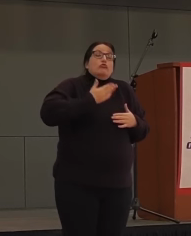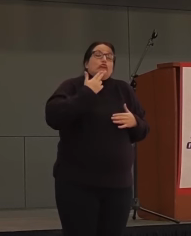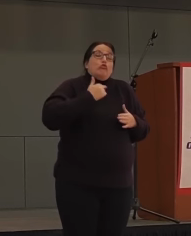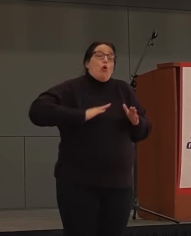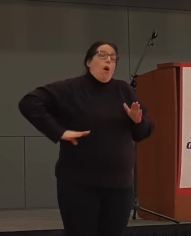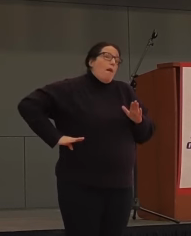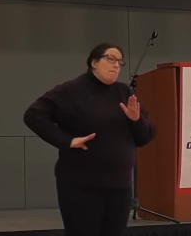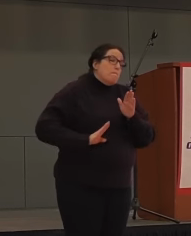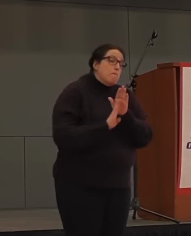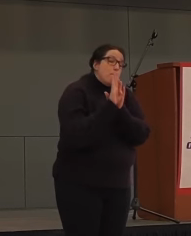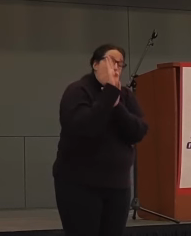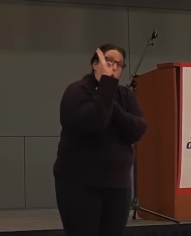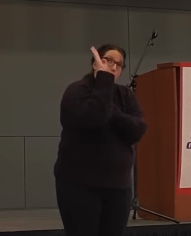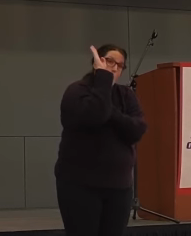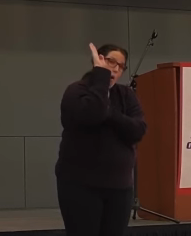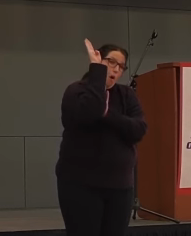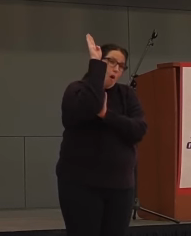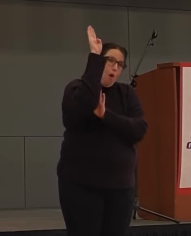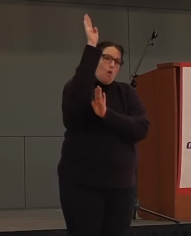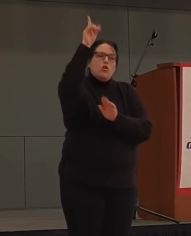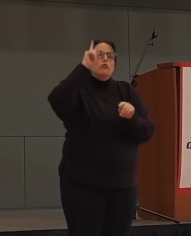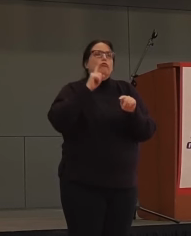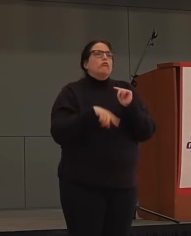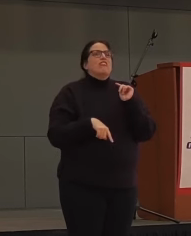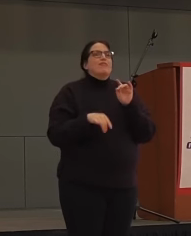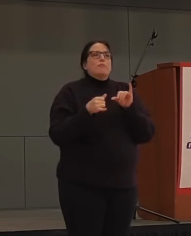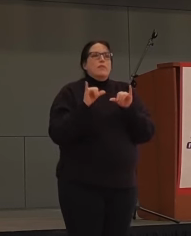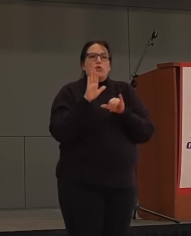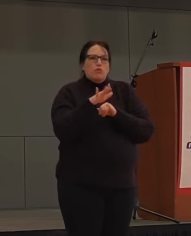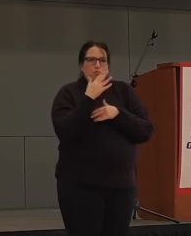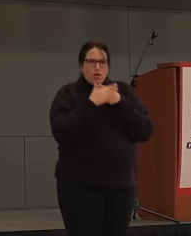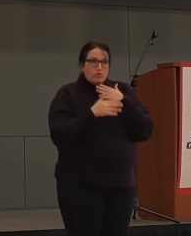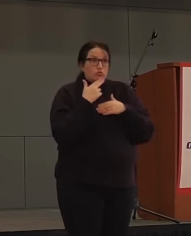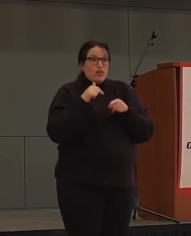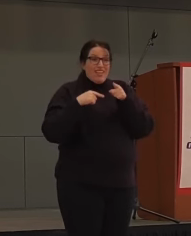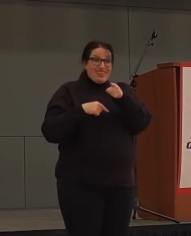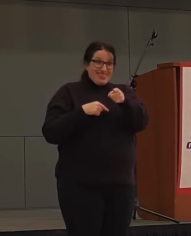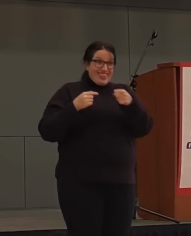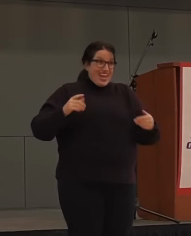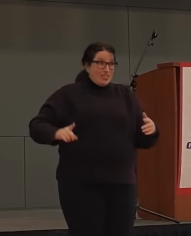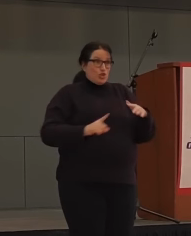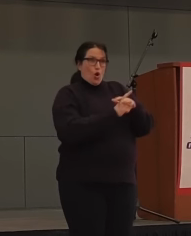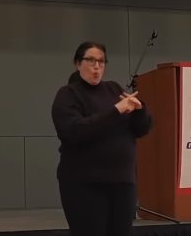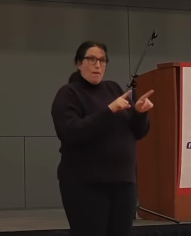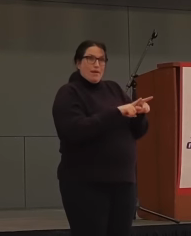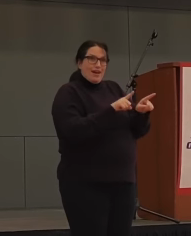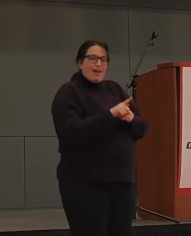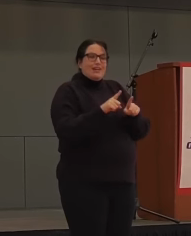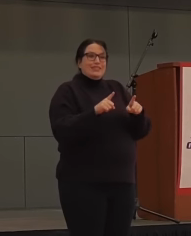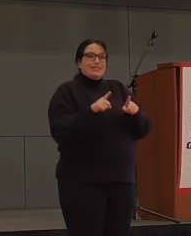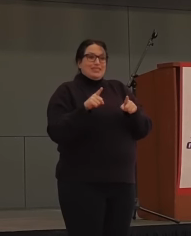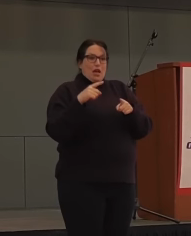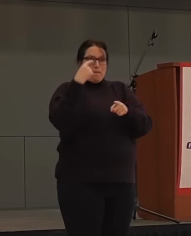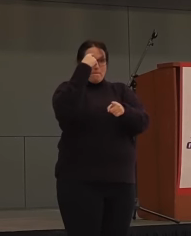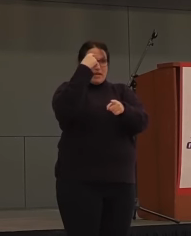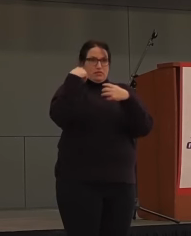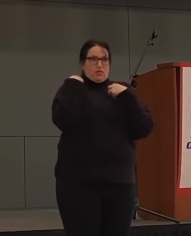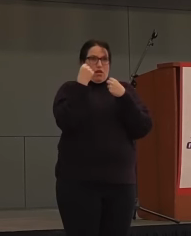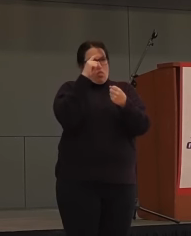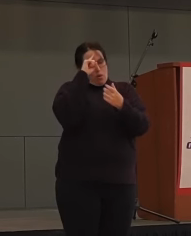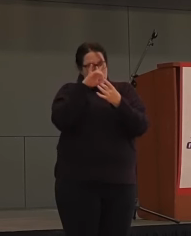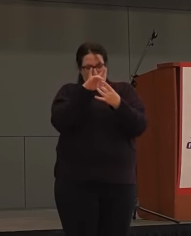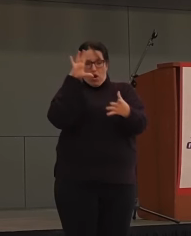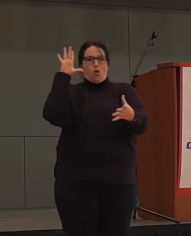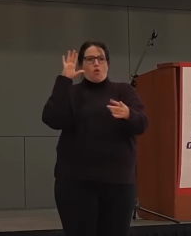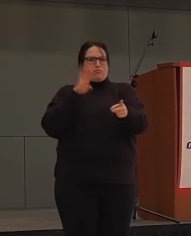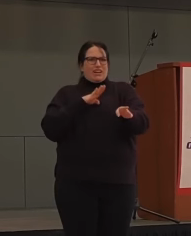So they presented as a mental health challenge, which may present as dementia issues. But again, once